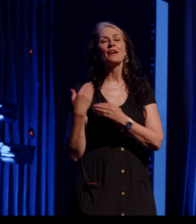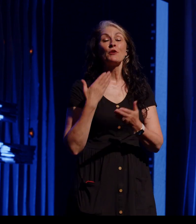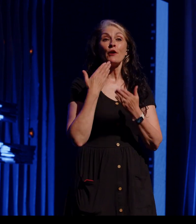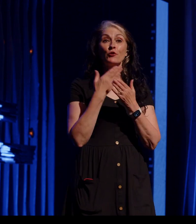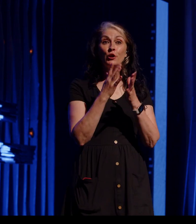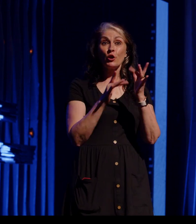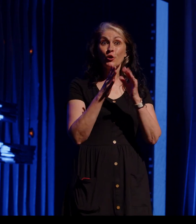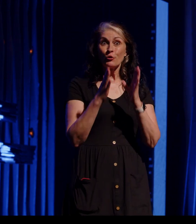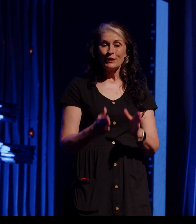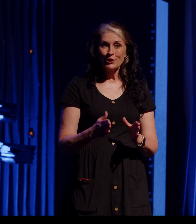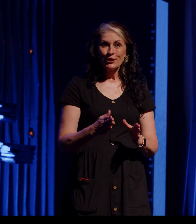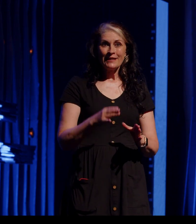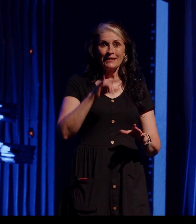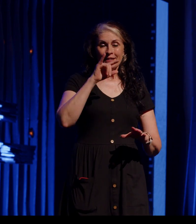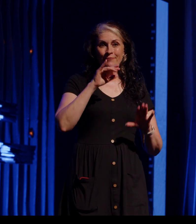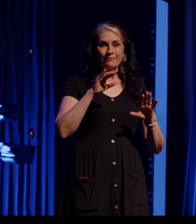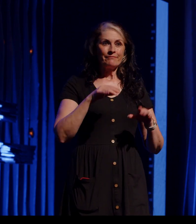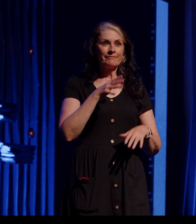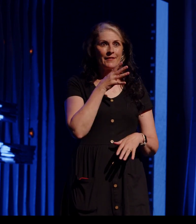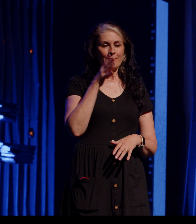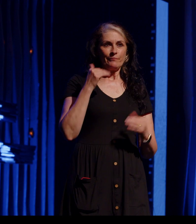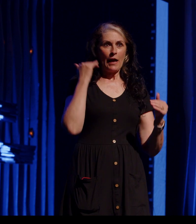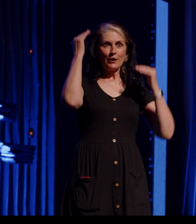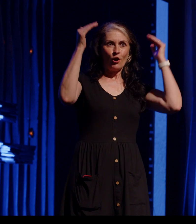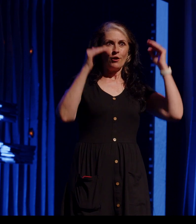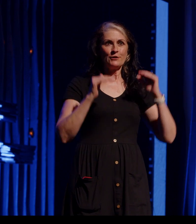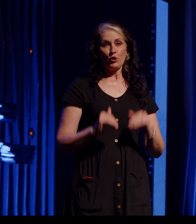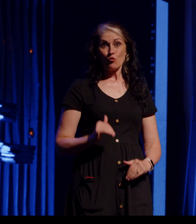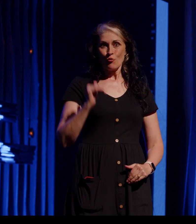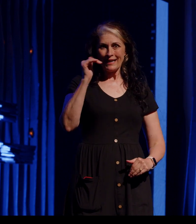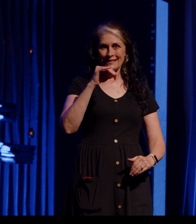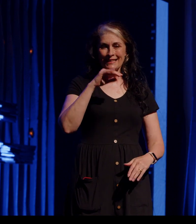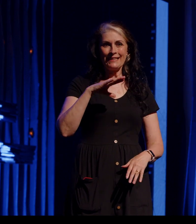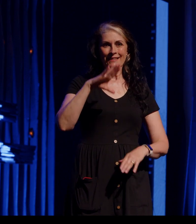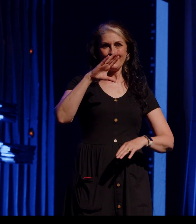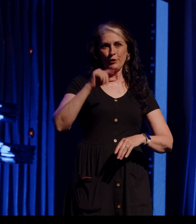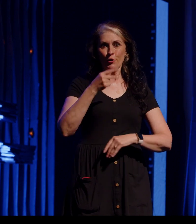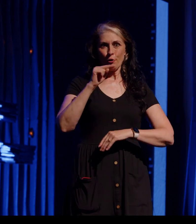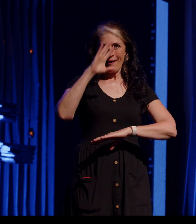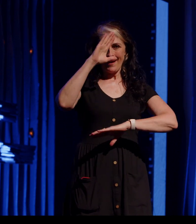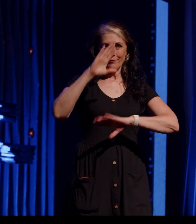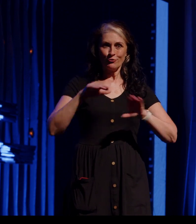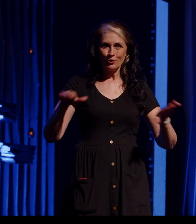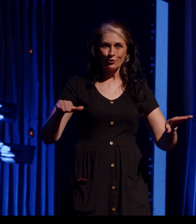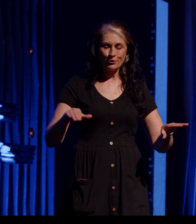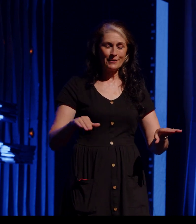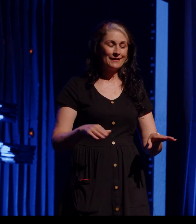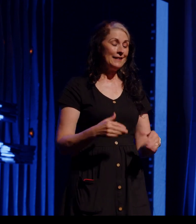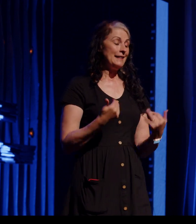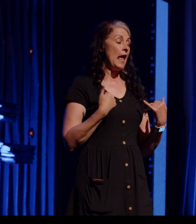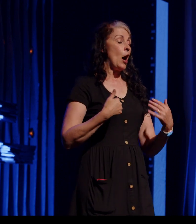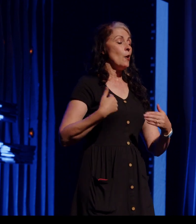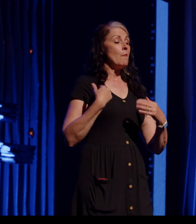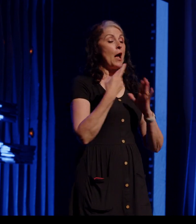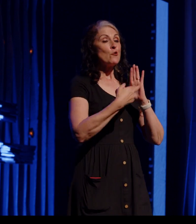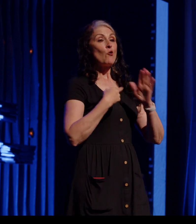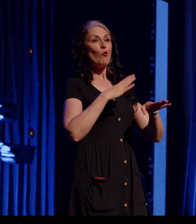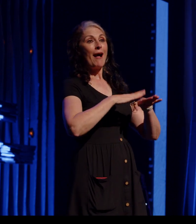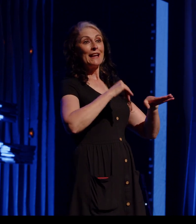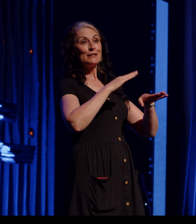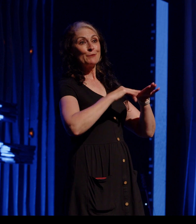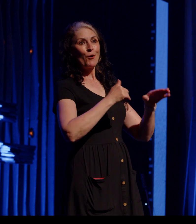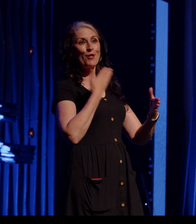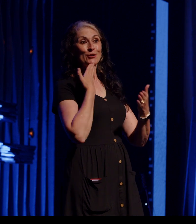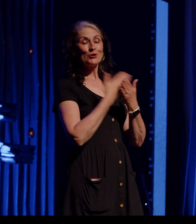Christian kids raising those kids, you just get to love them and spoil them. Yeah, it's pretty good.